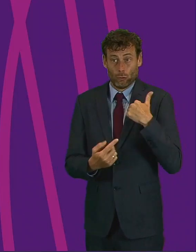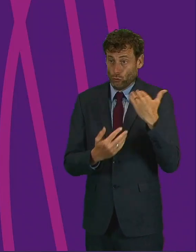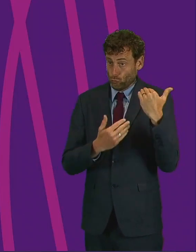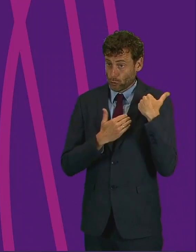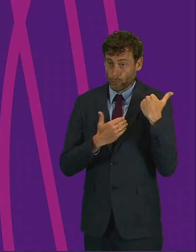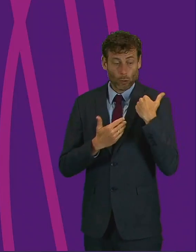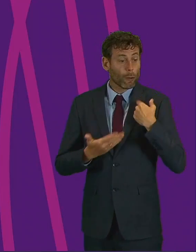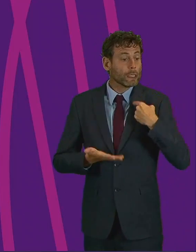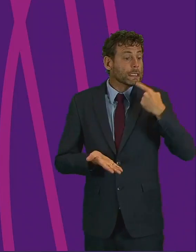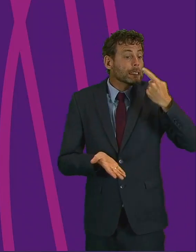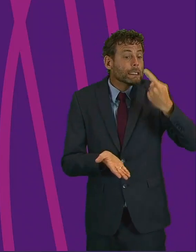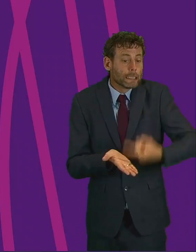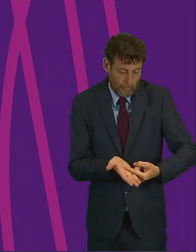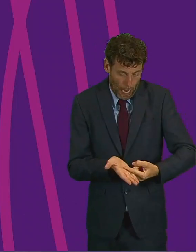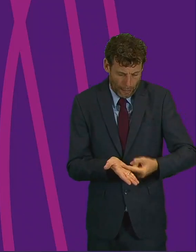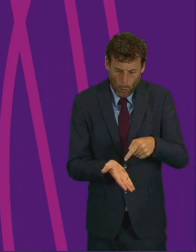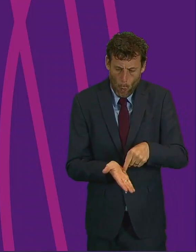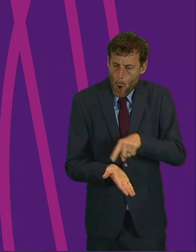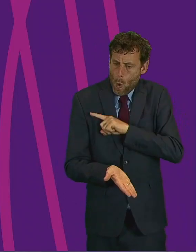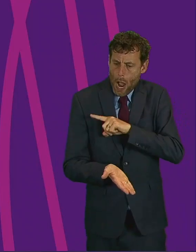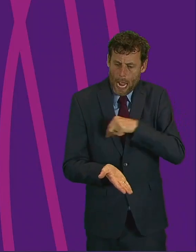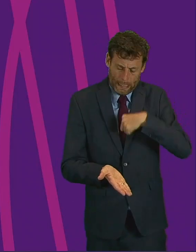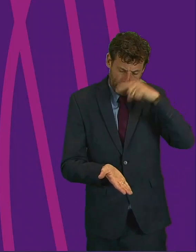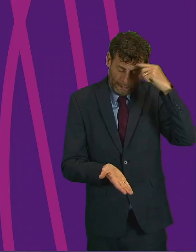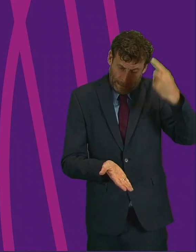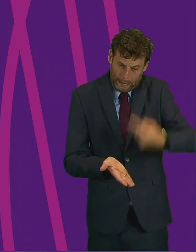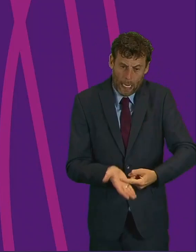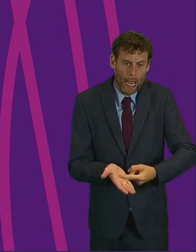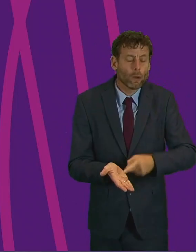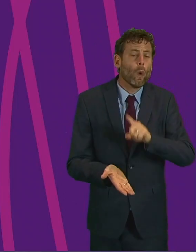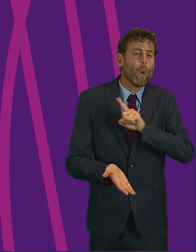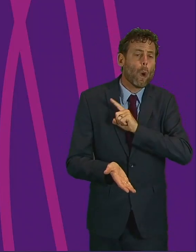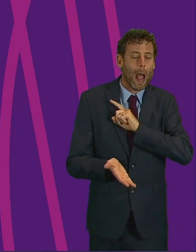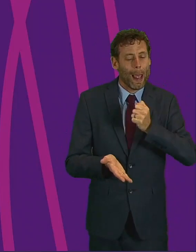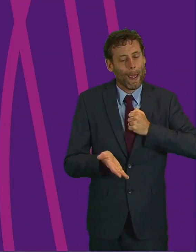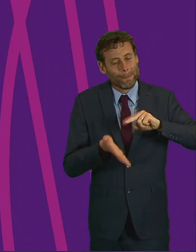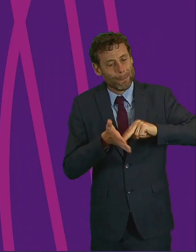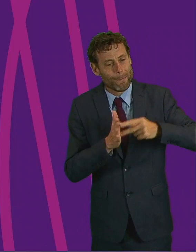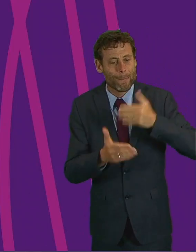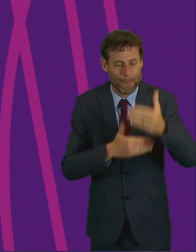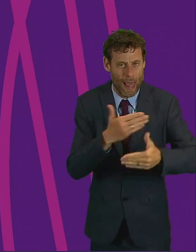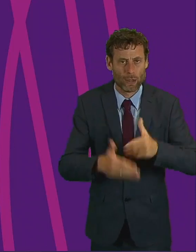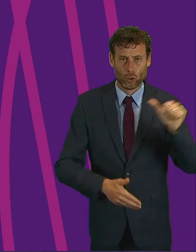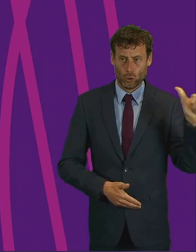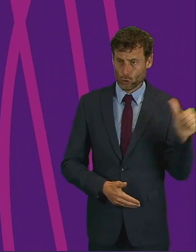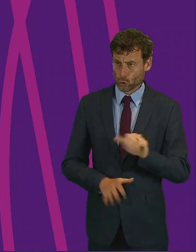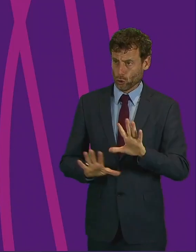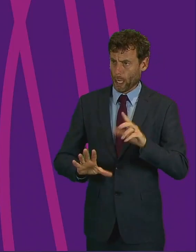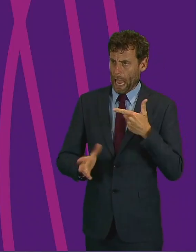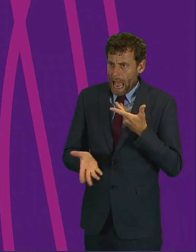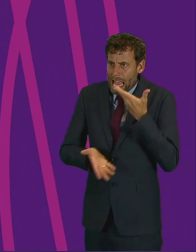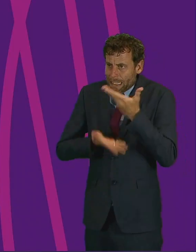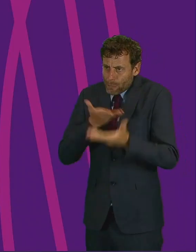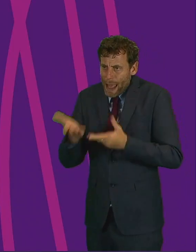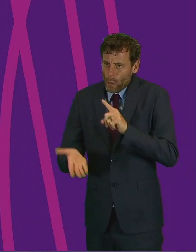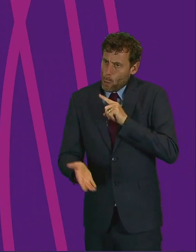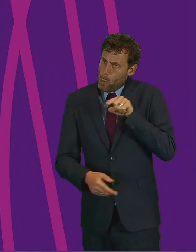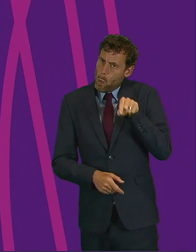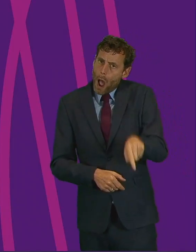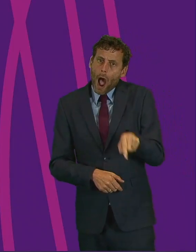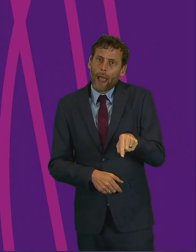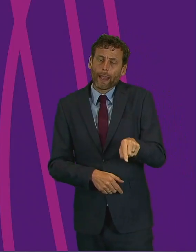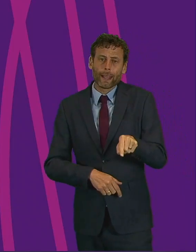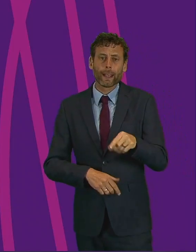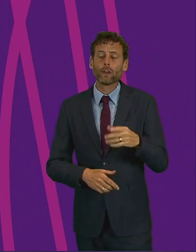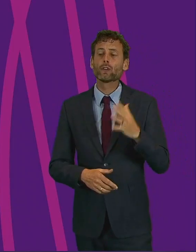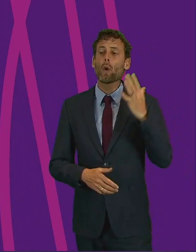important, but I also genuinely believe that I have a duty to set out what steps the Scottish Government is taking, what challenges we're facing, when we're changing